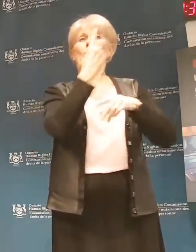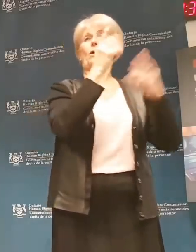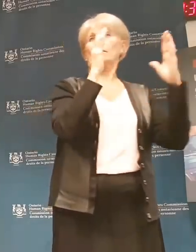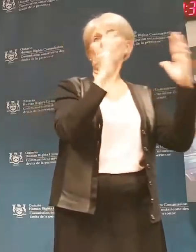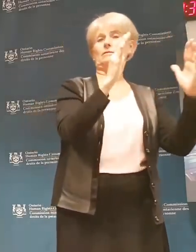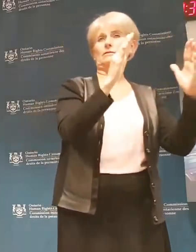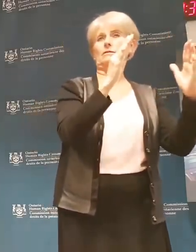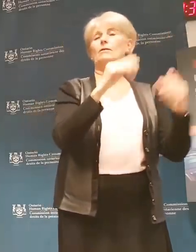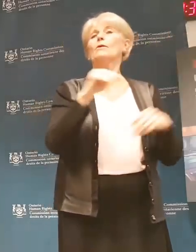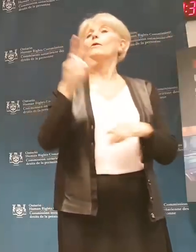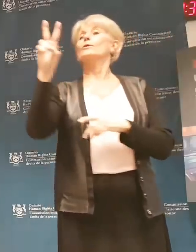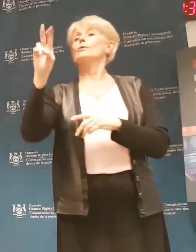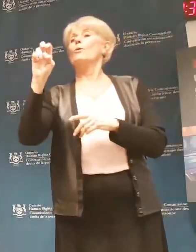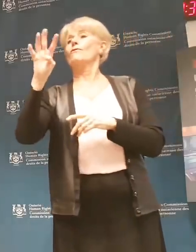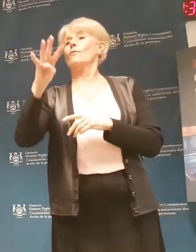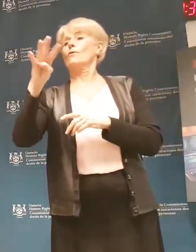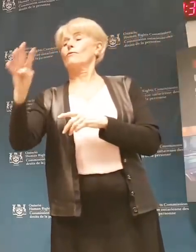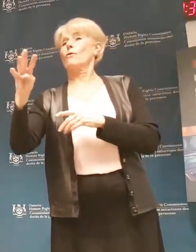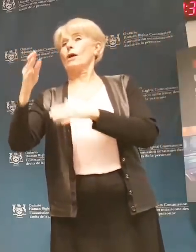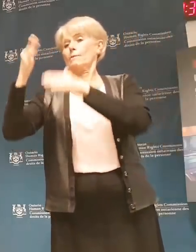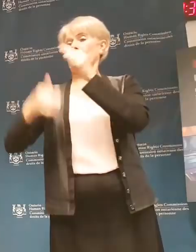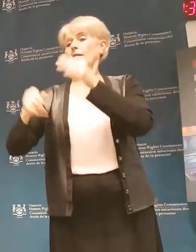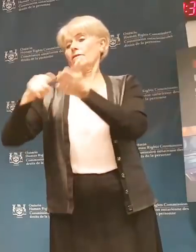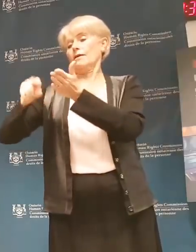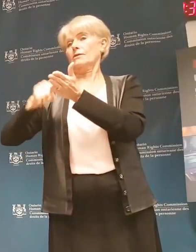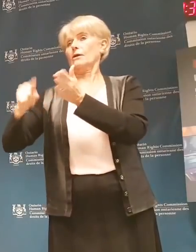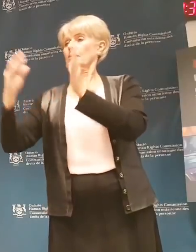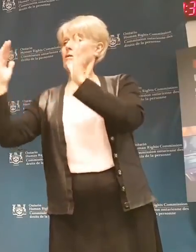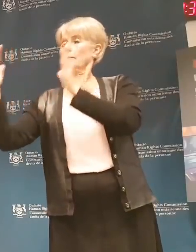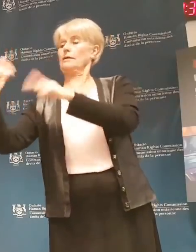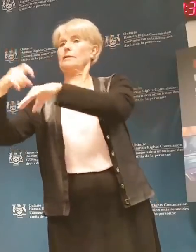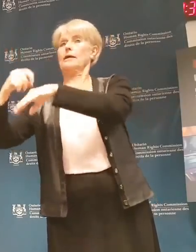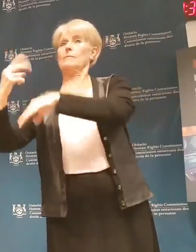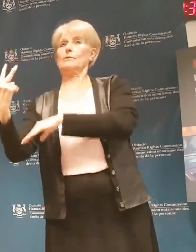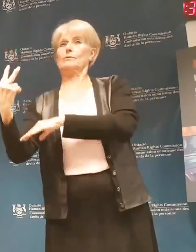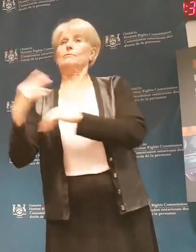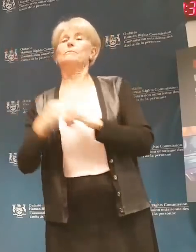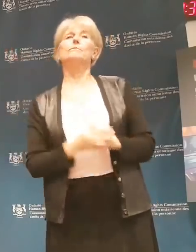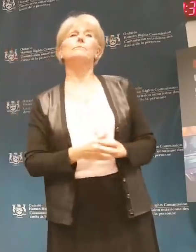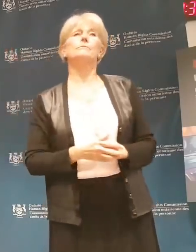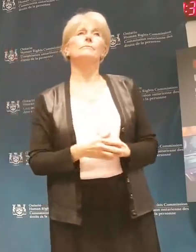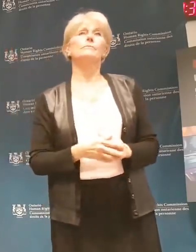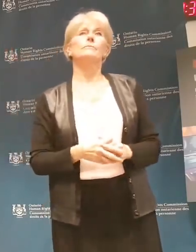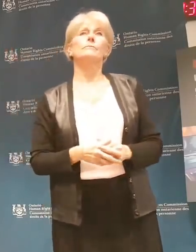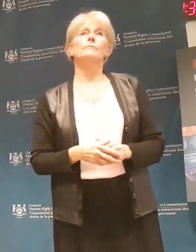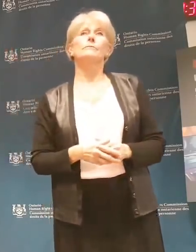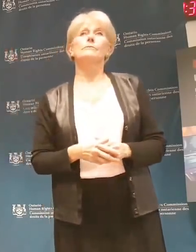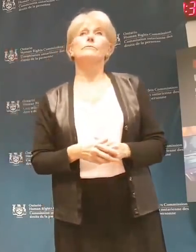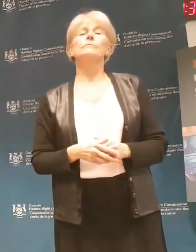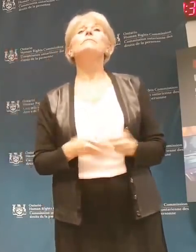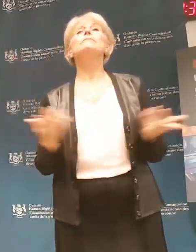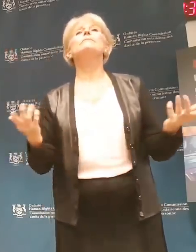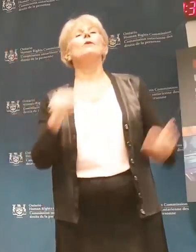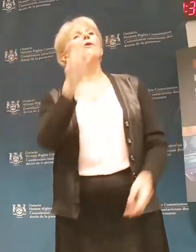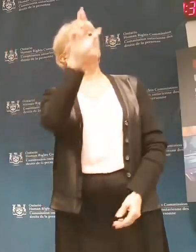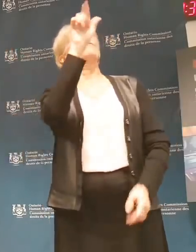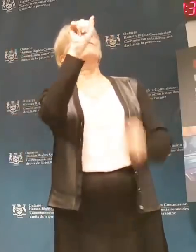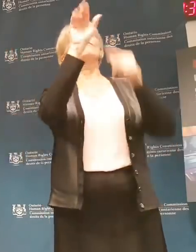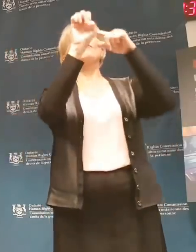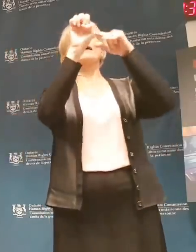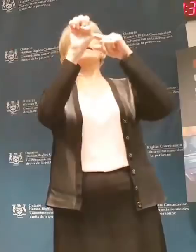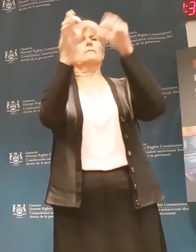1 and 244 completed investigations from time period 2. How was race